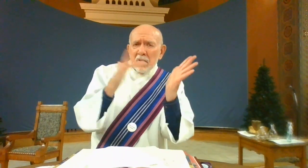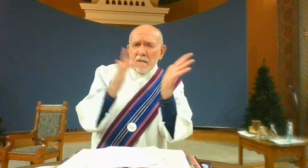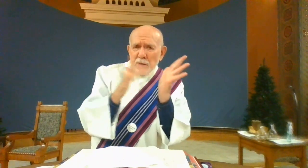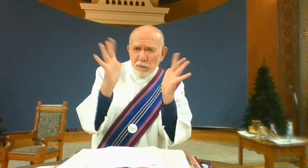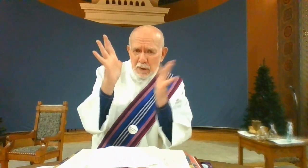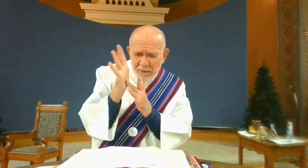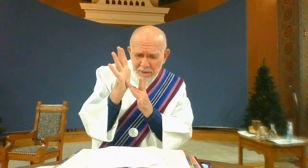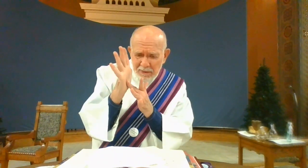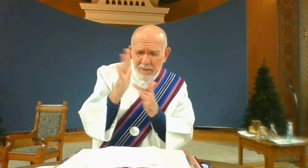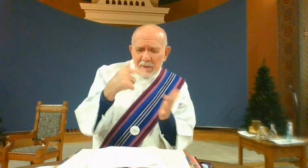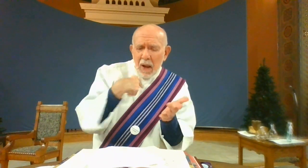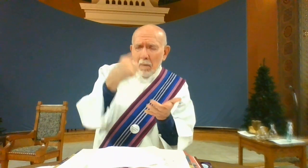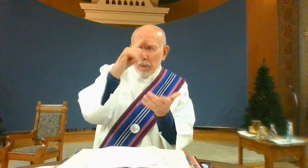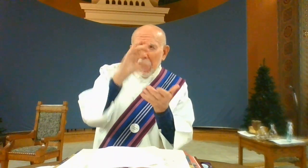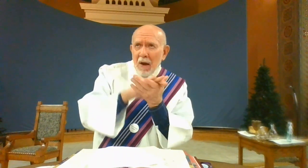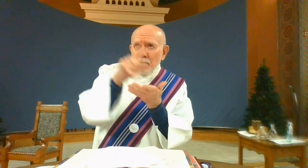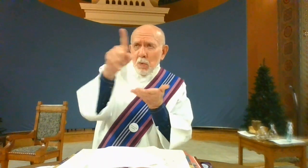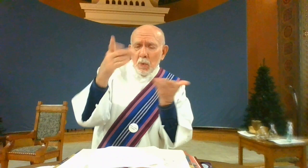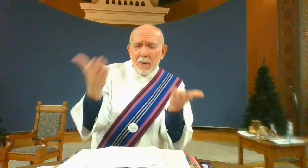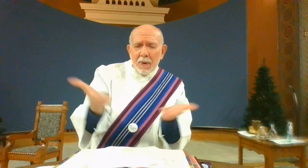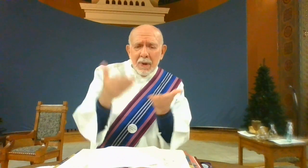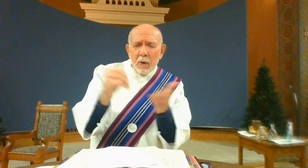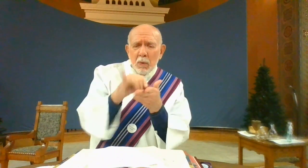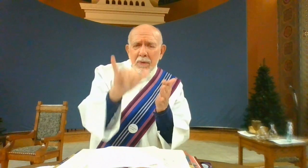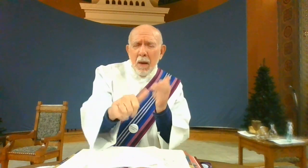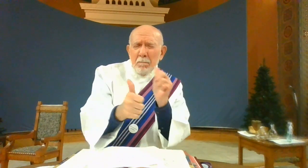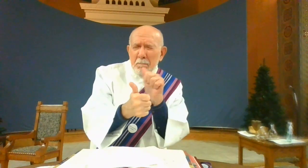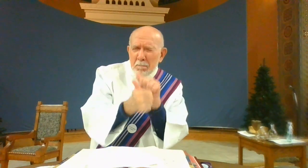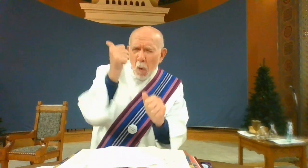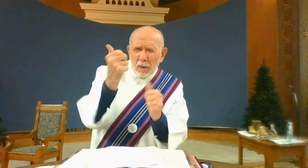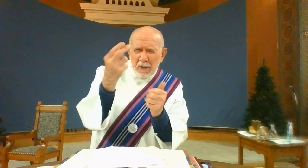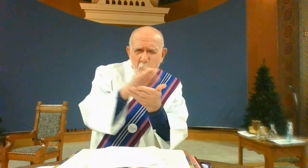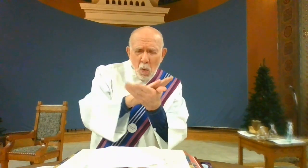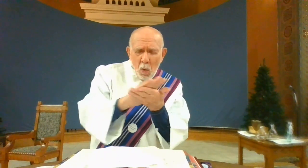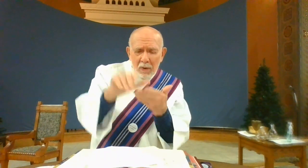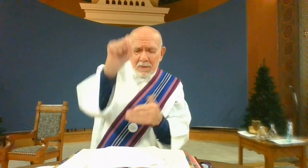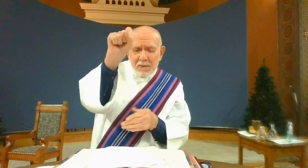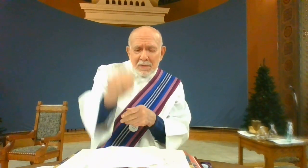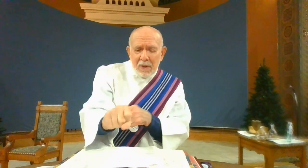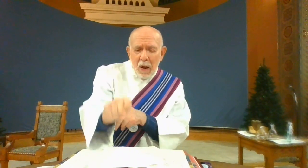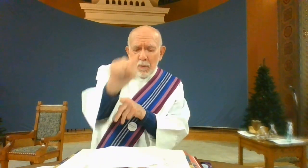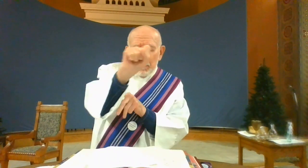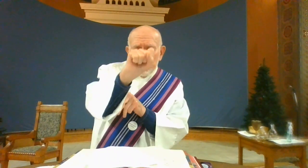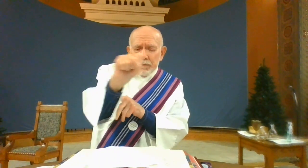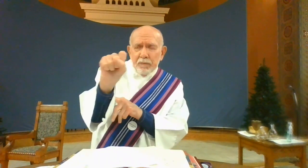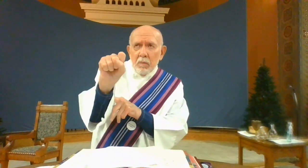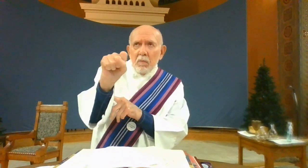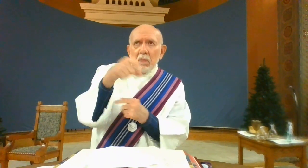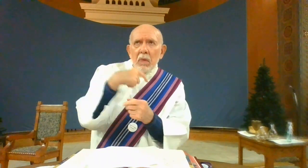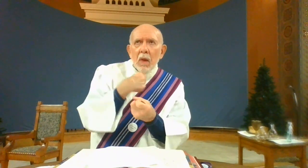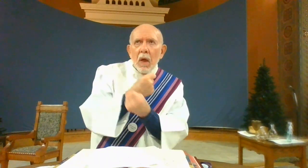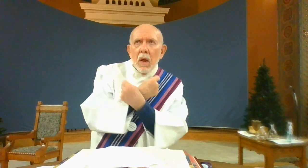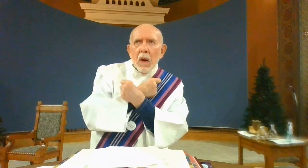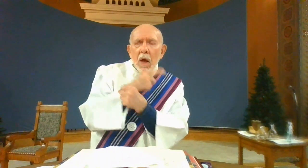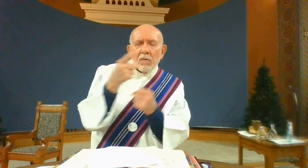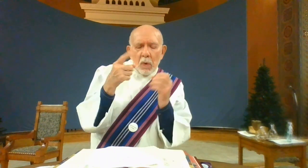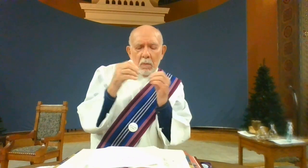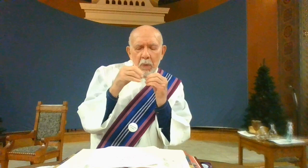my Jesus I believe that you are present in the most holy sacrament I love you